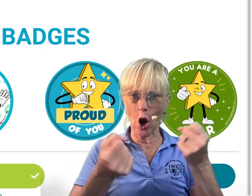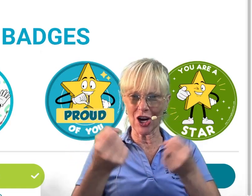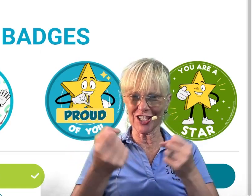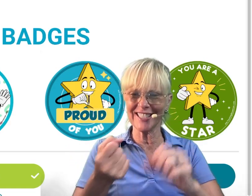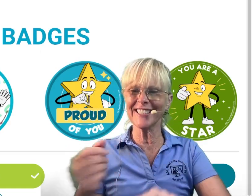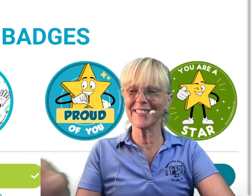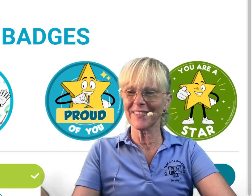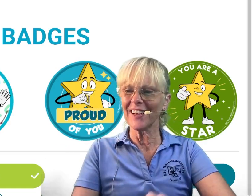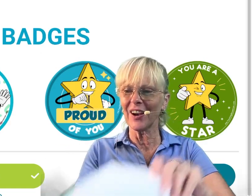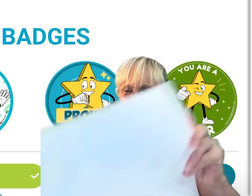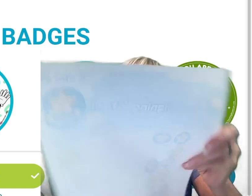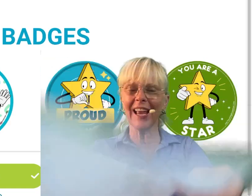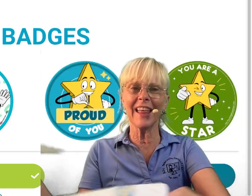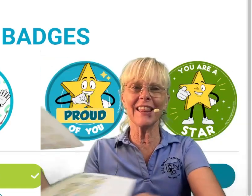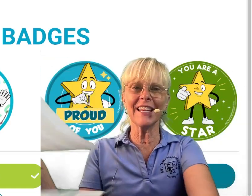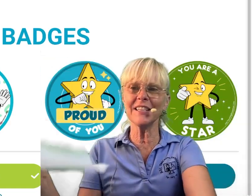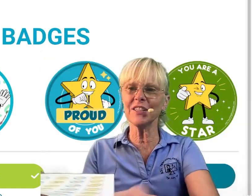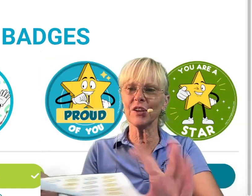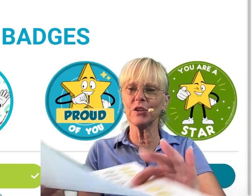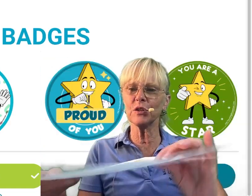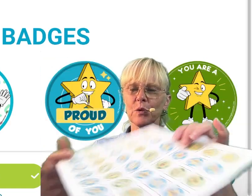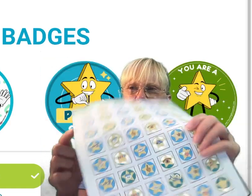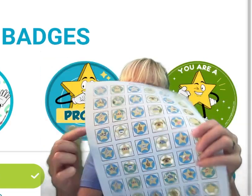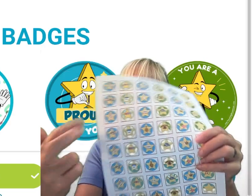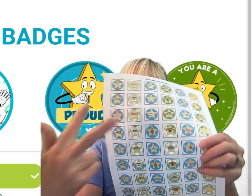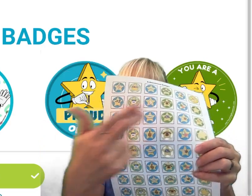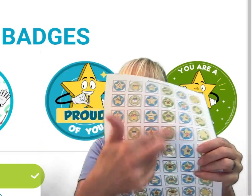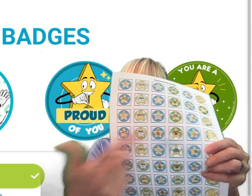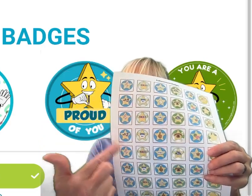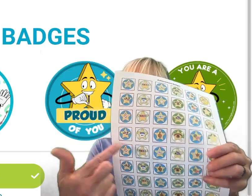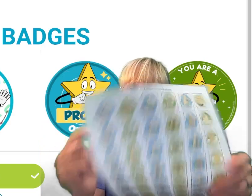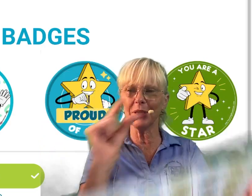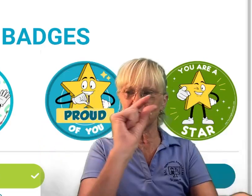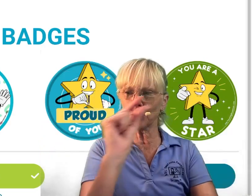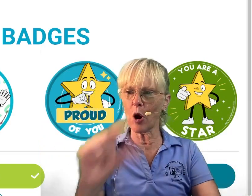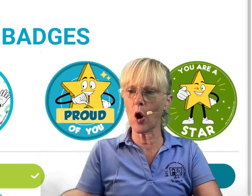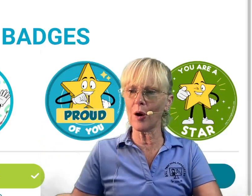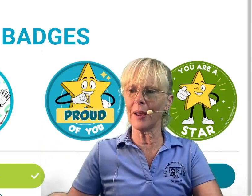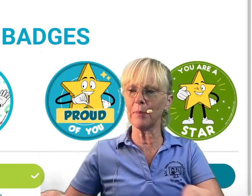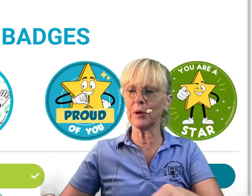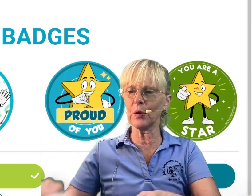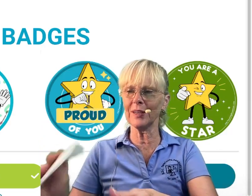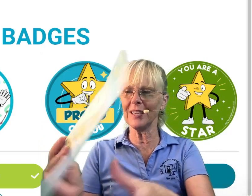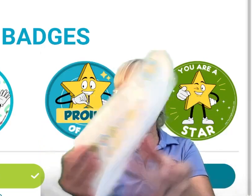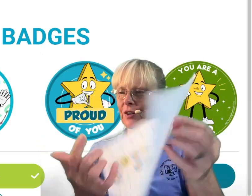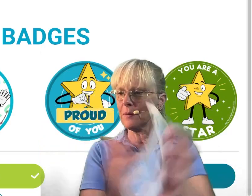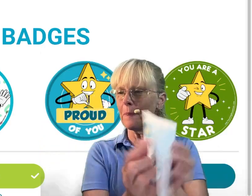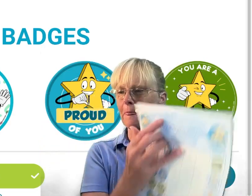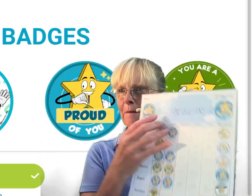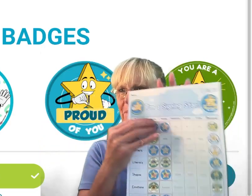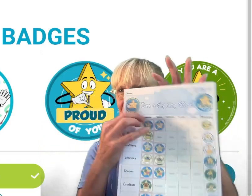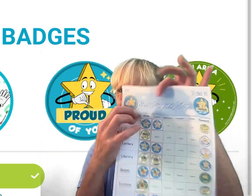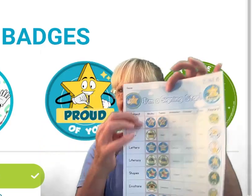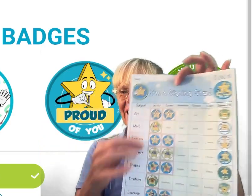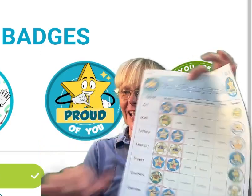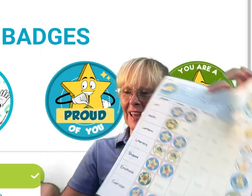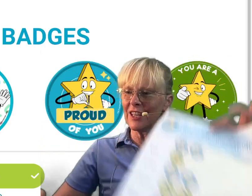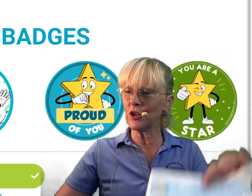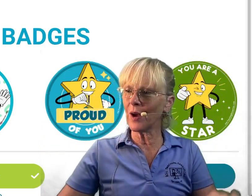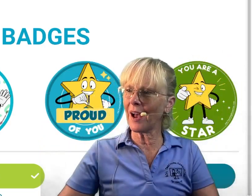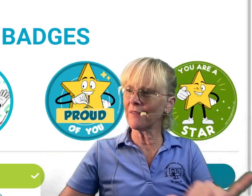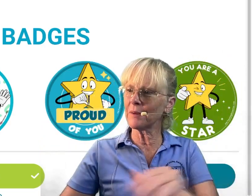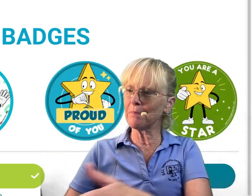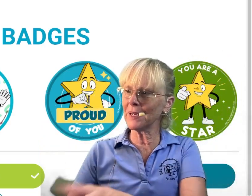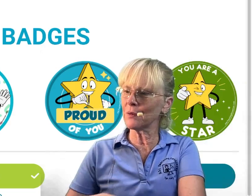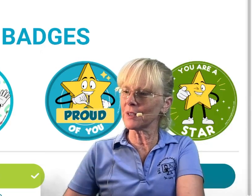the cars. Okay, and these are used where you can cut them out. They'll be small and put on here. And